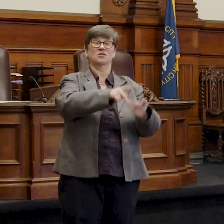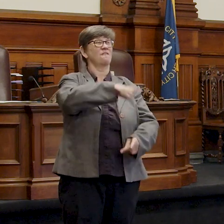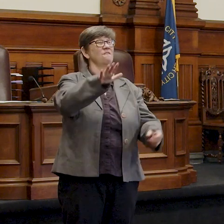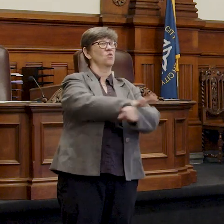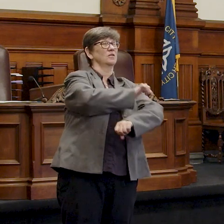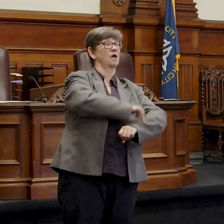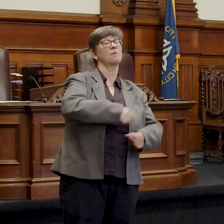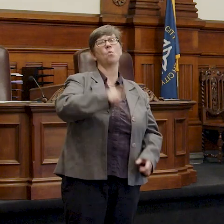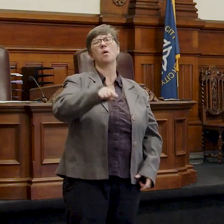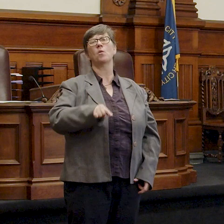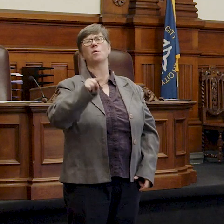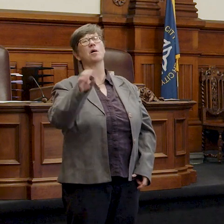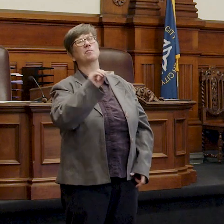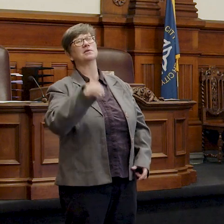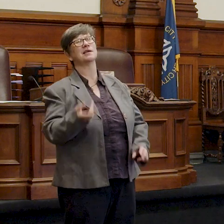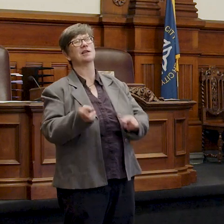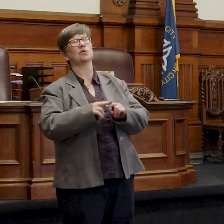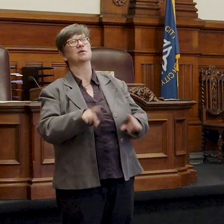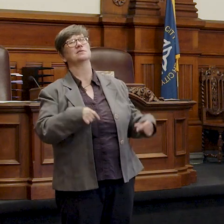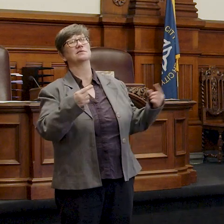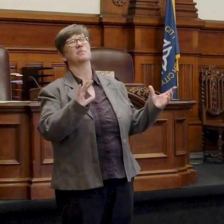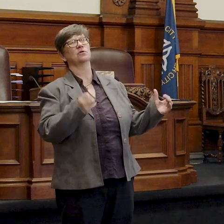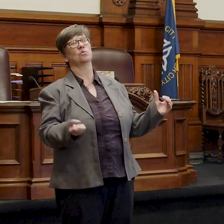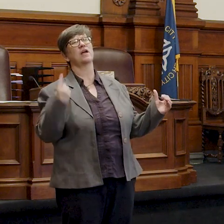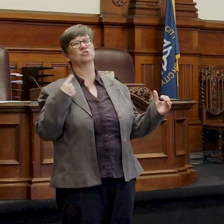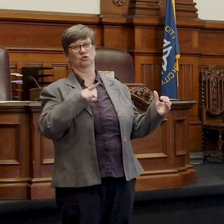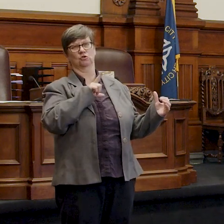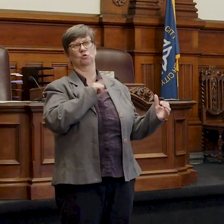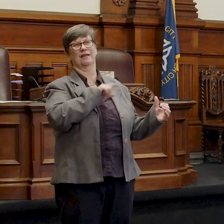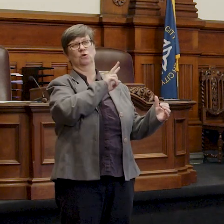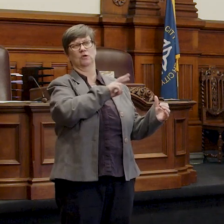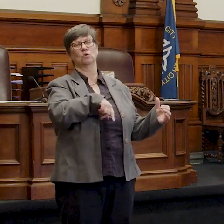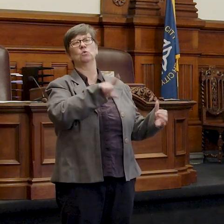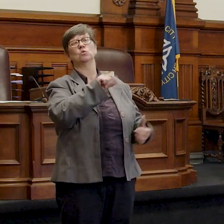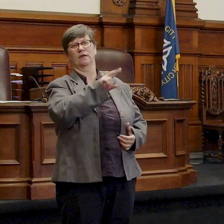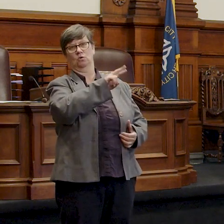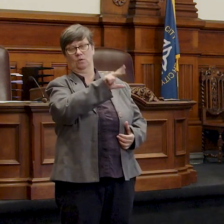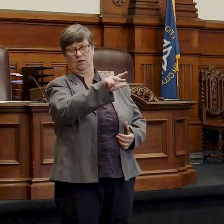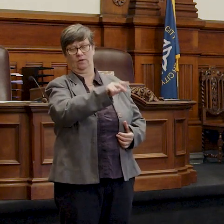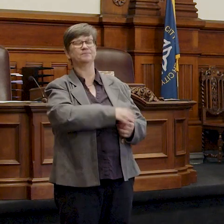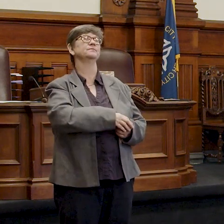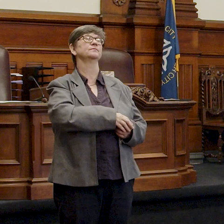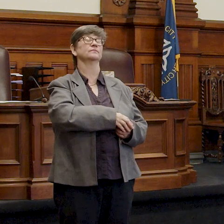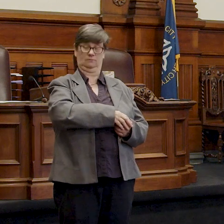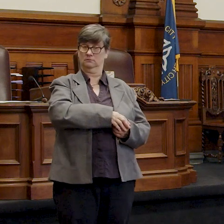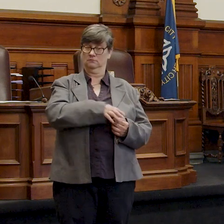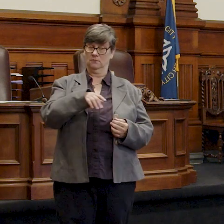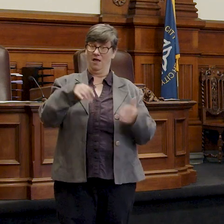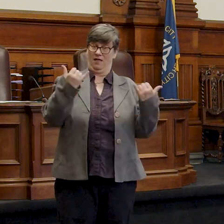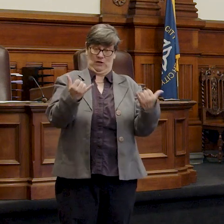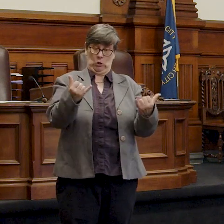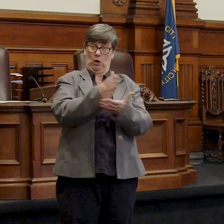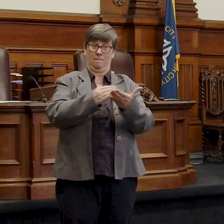1.1% increase over the 2022-23 budget. Most notably, this budget funds the conversion